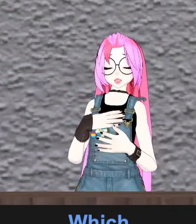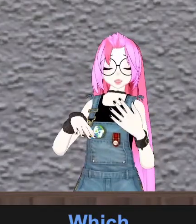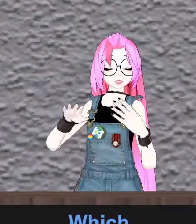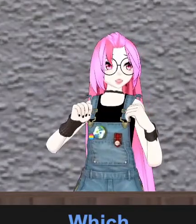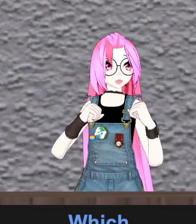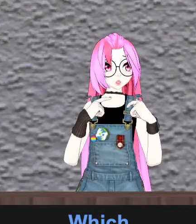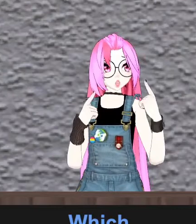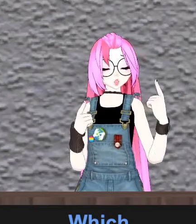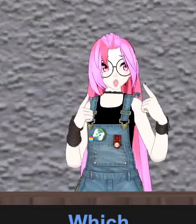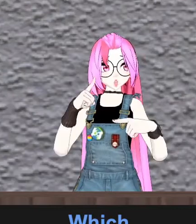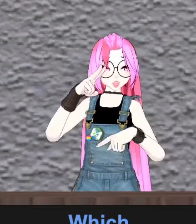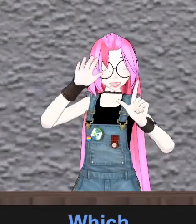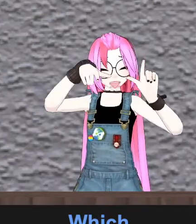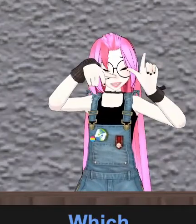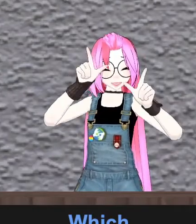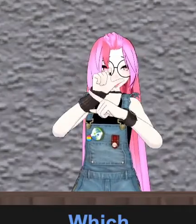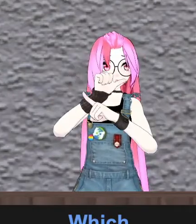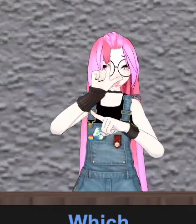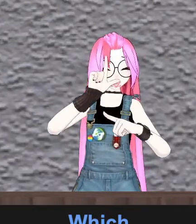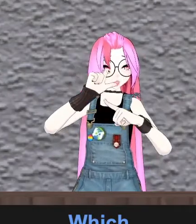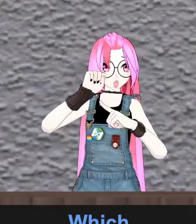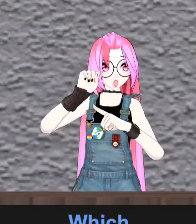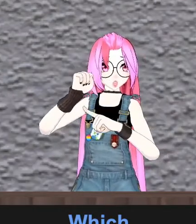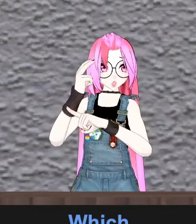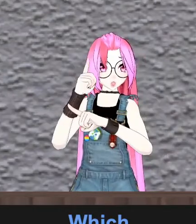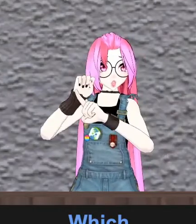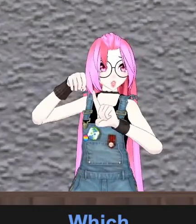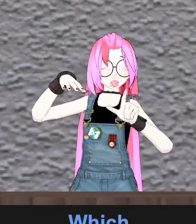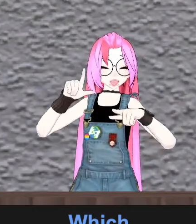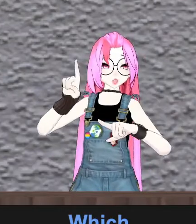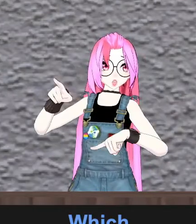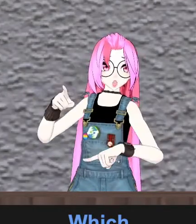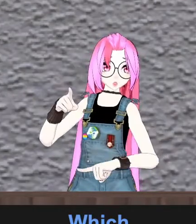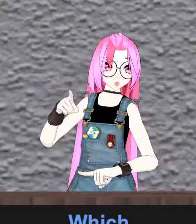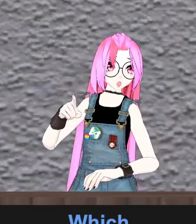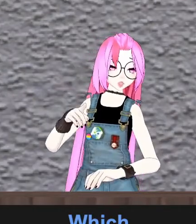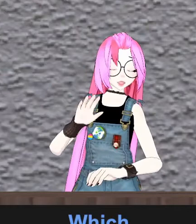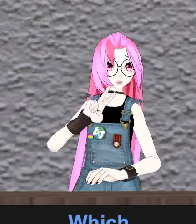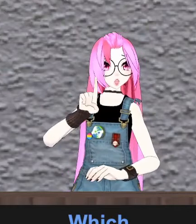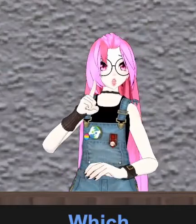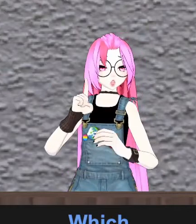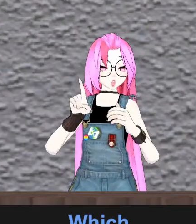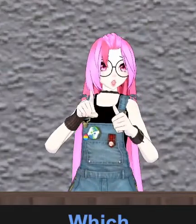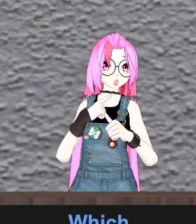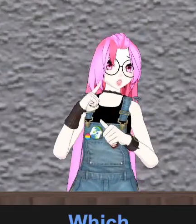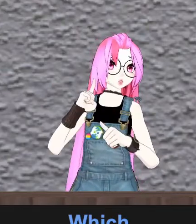some famous actors like Nal DeMarco, if you know him, he was the first